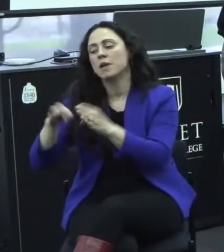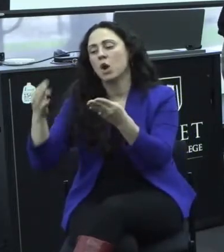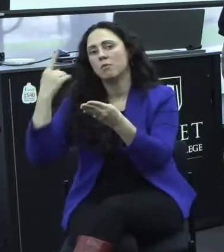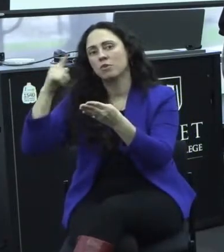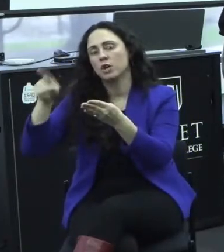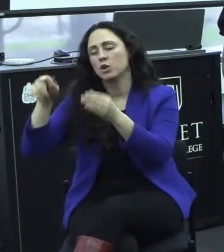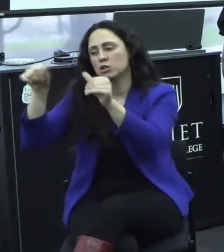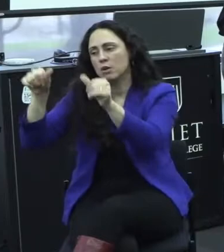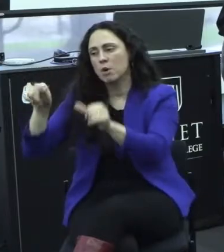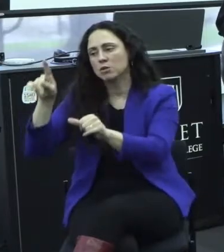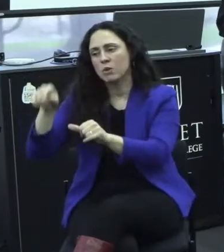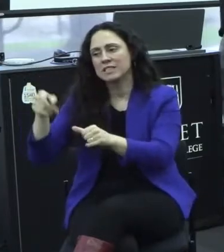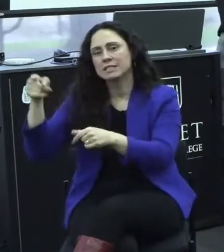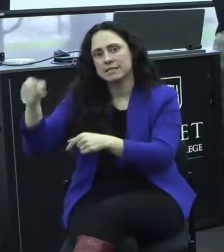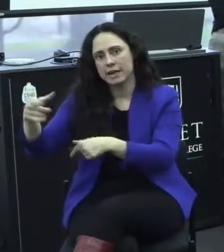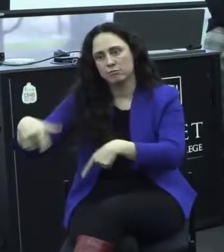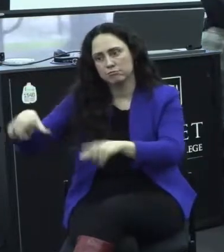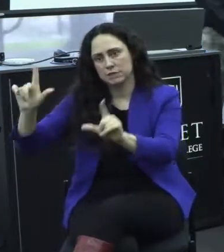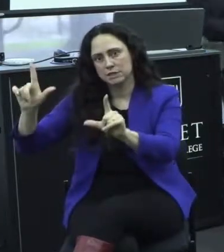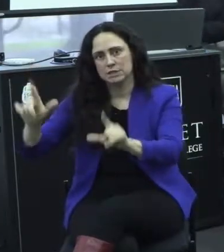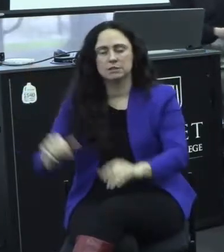you to post questions there.